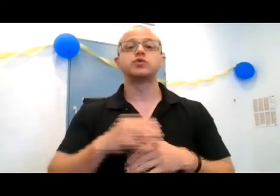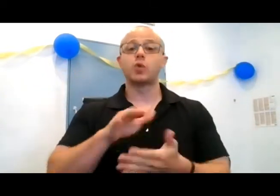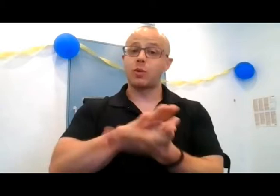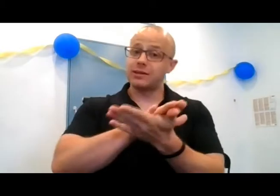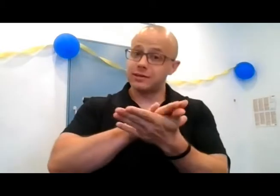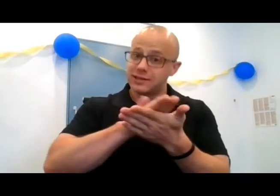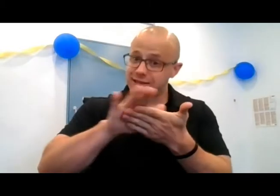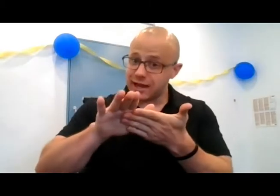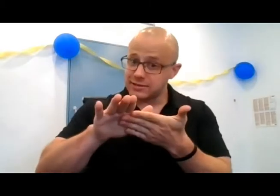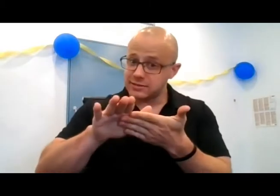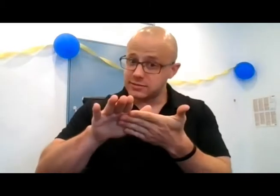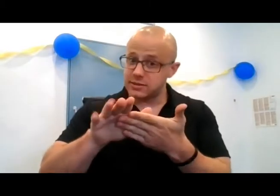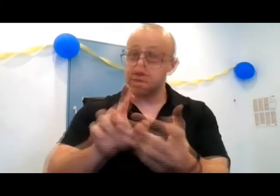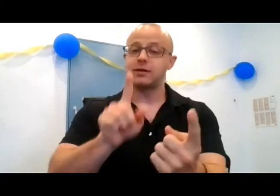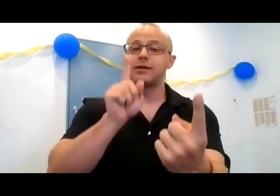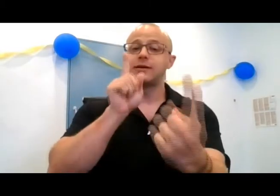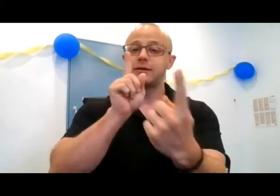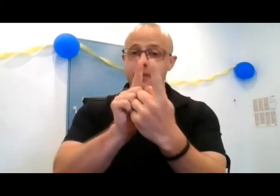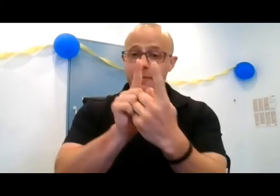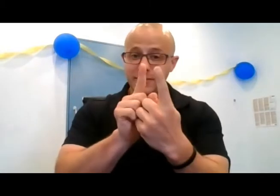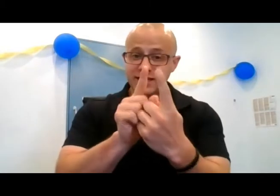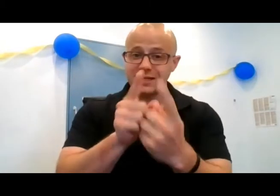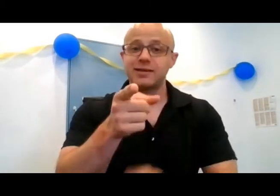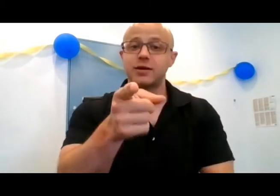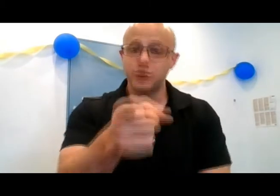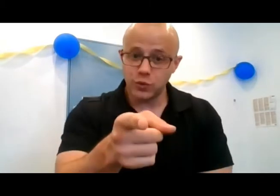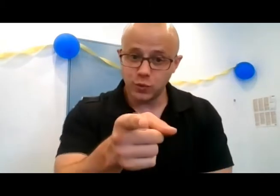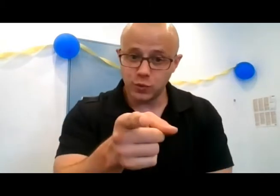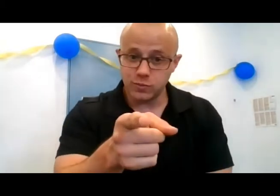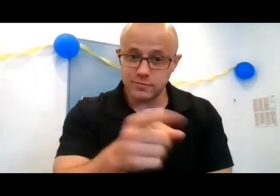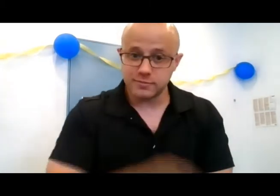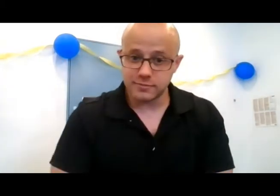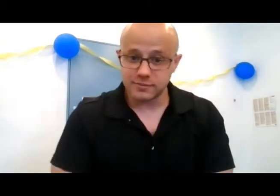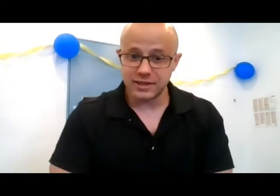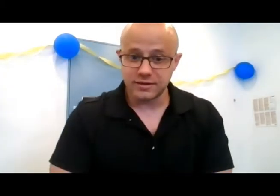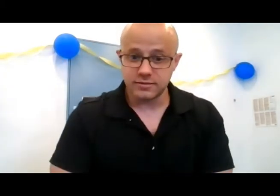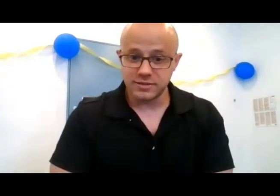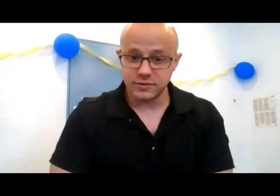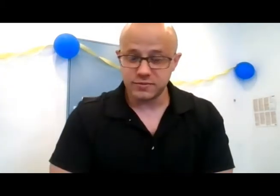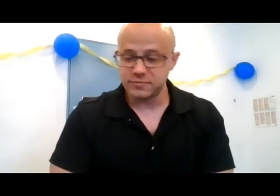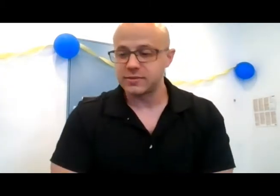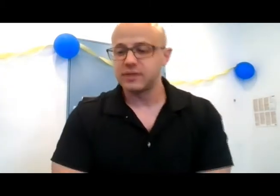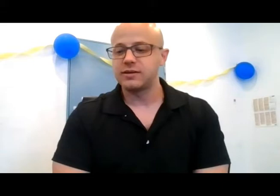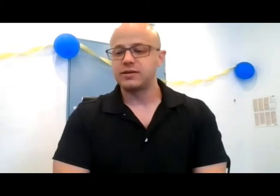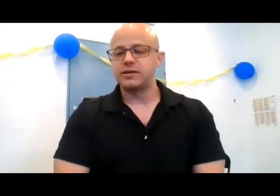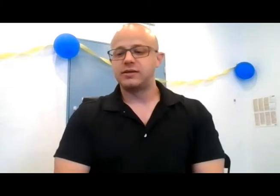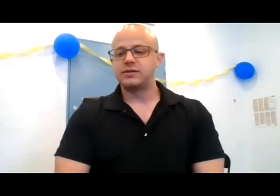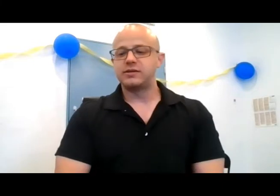and meeting, and that's it. So it's nice to meet you.